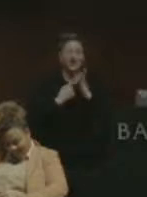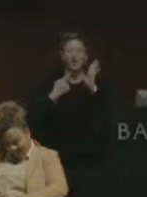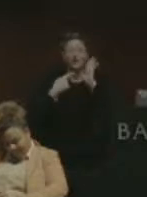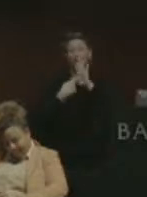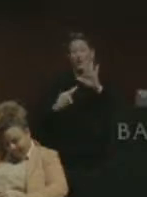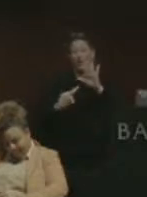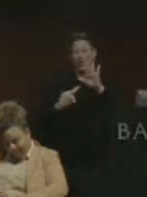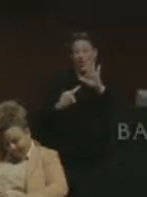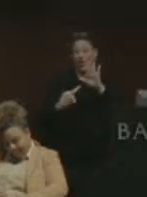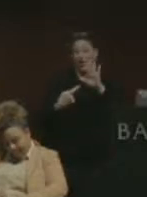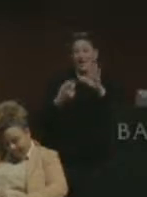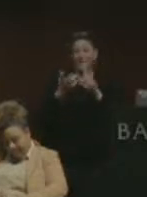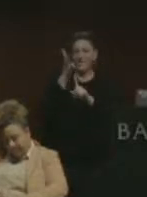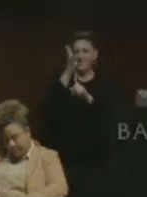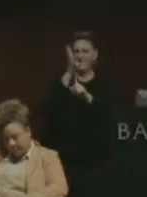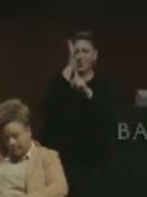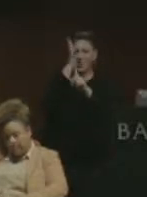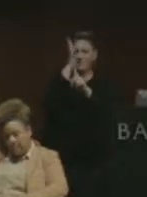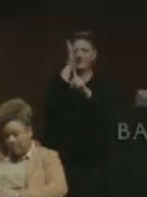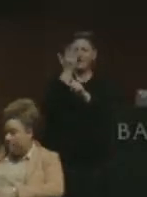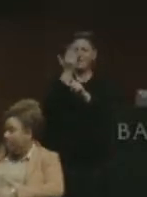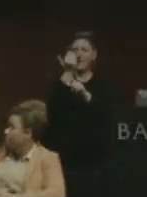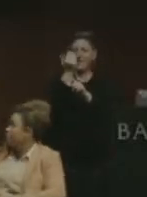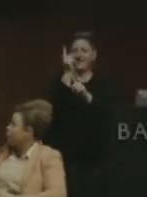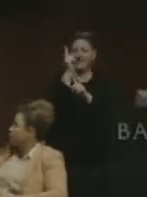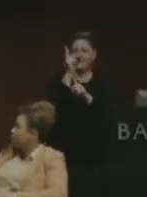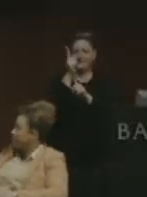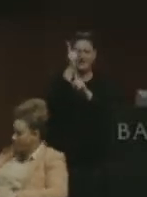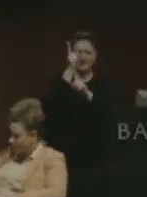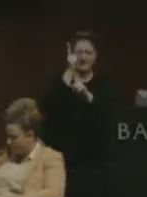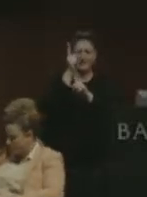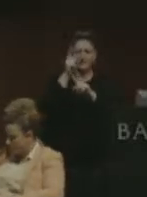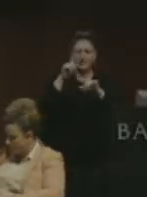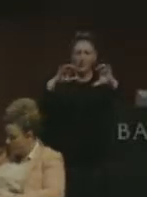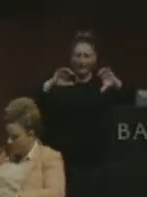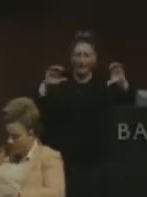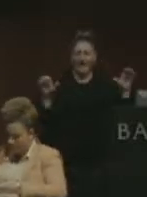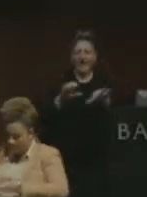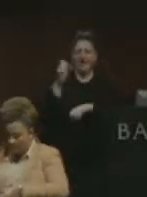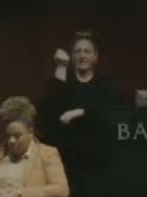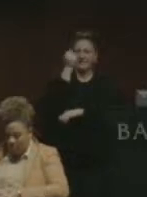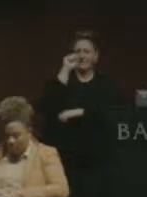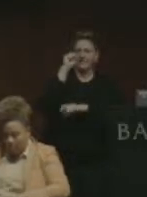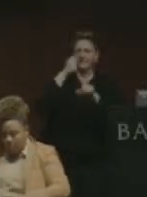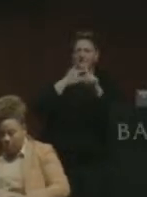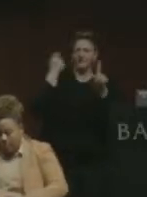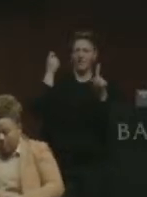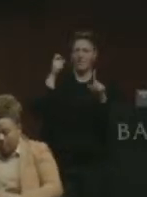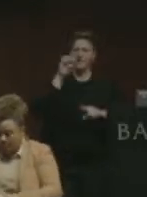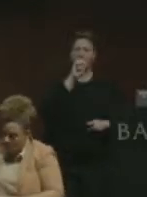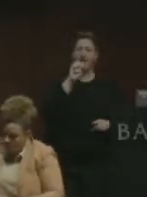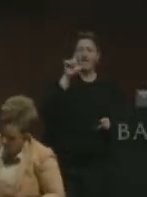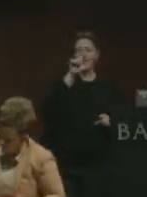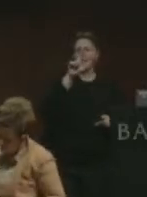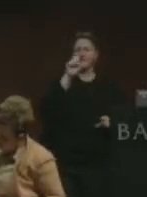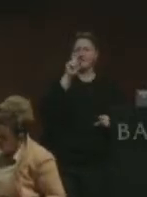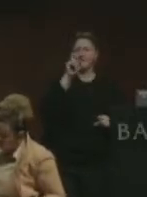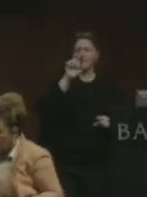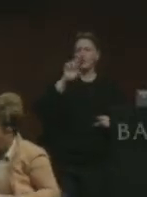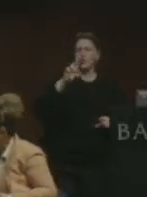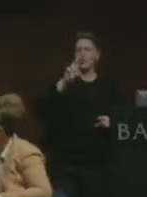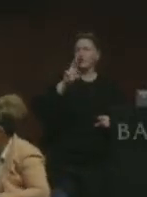showing and giving 4 minutes of my 15 minutes to the activists from Salvador Bahia.